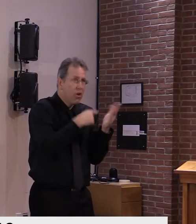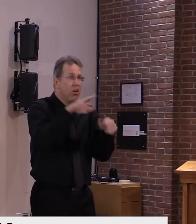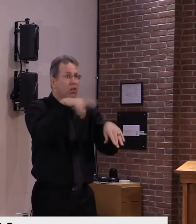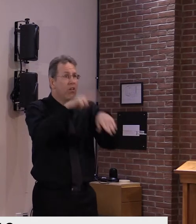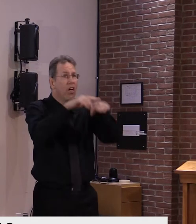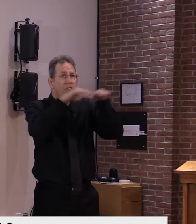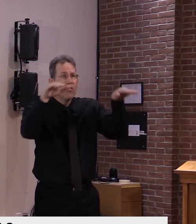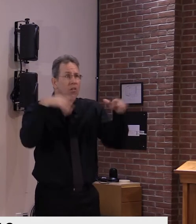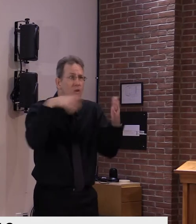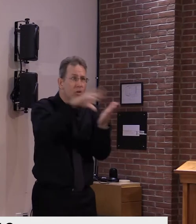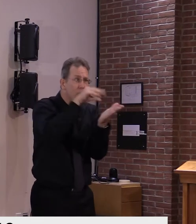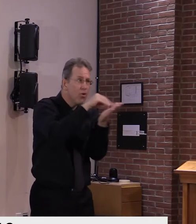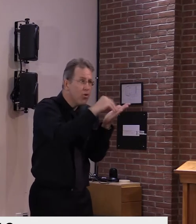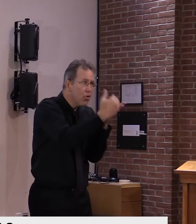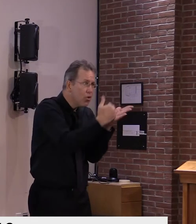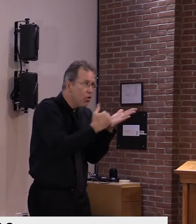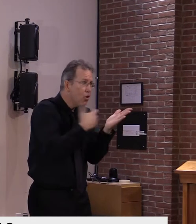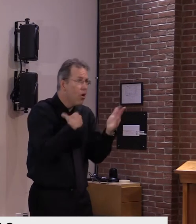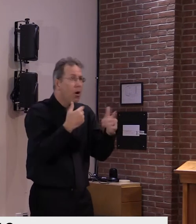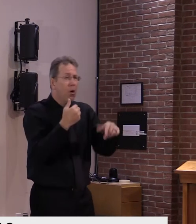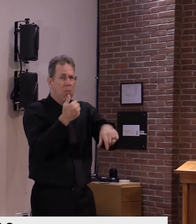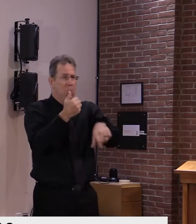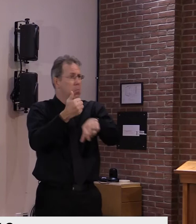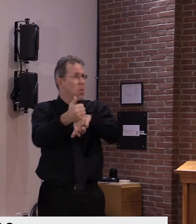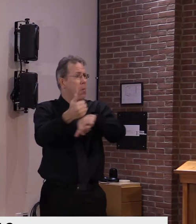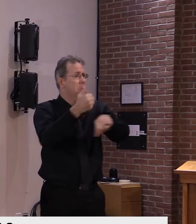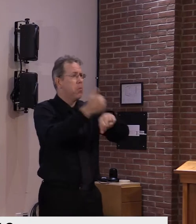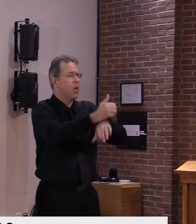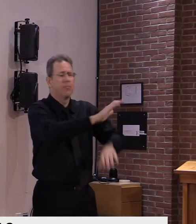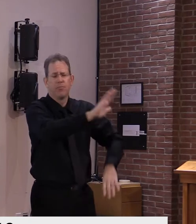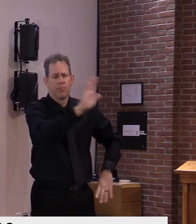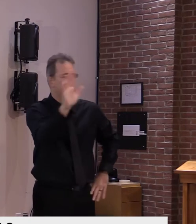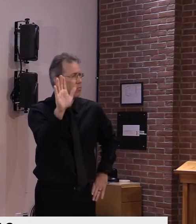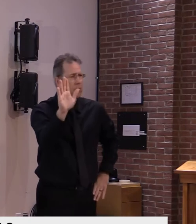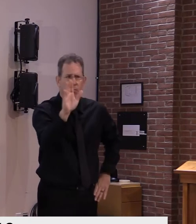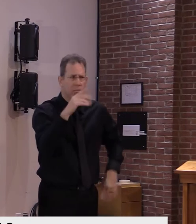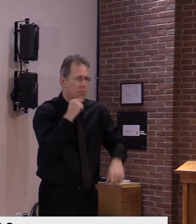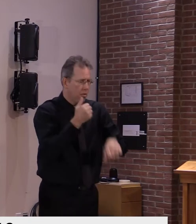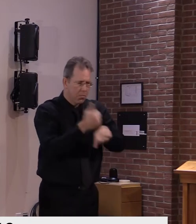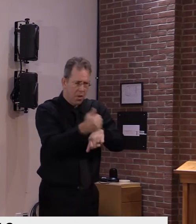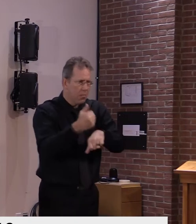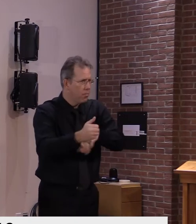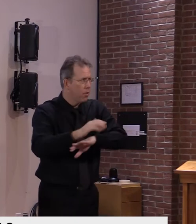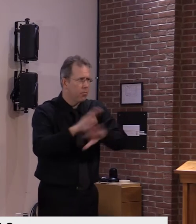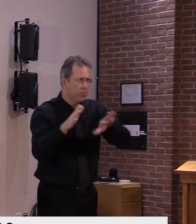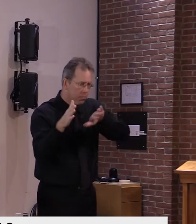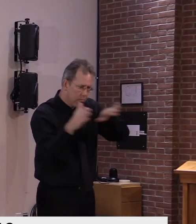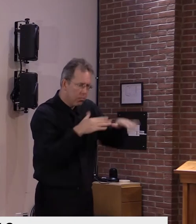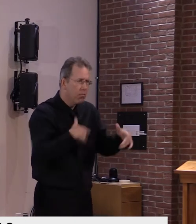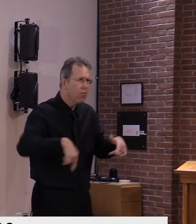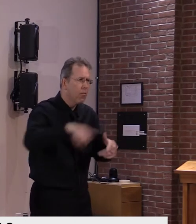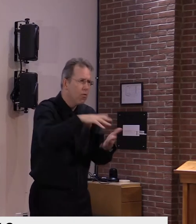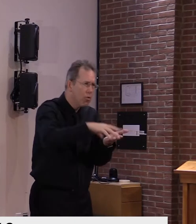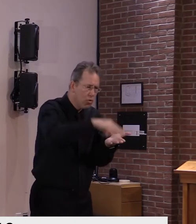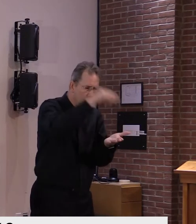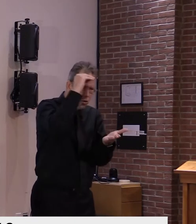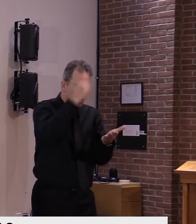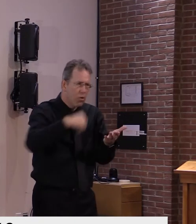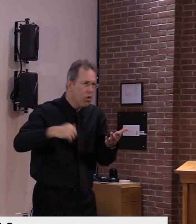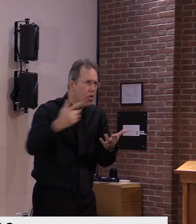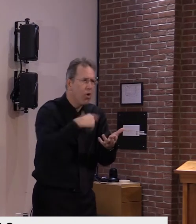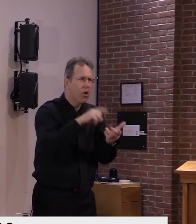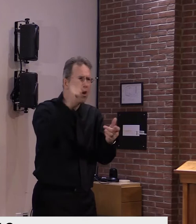one administration or another, because this spans a number of administrations over the last 20 years, to be accurate,